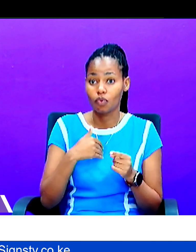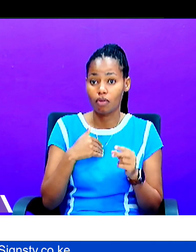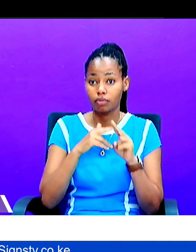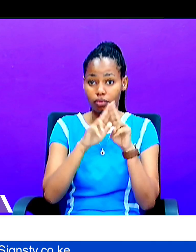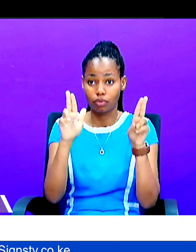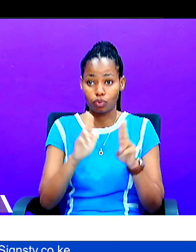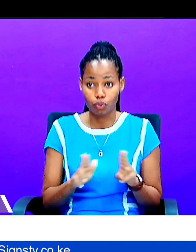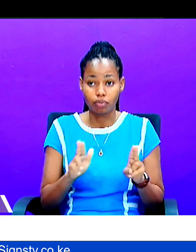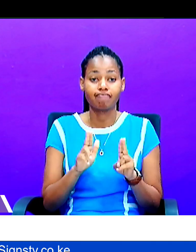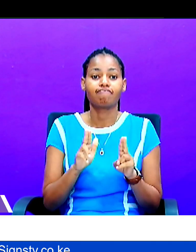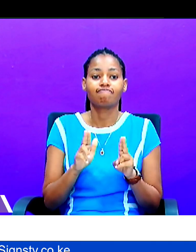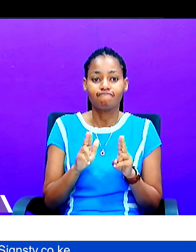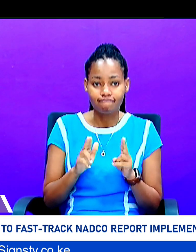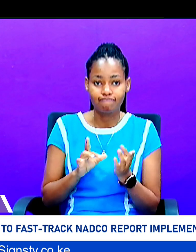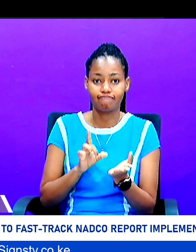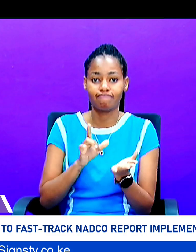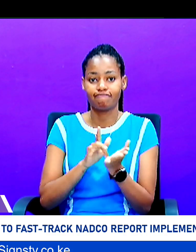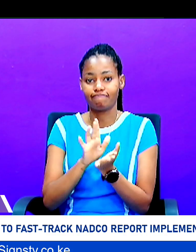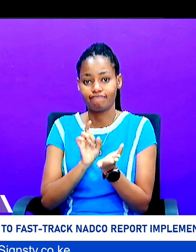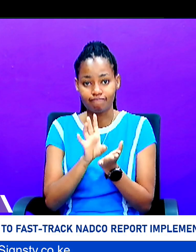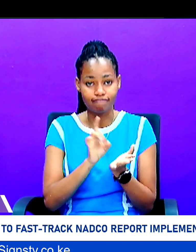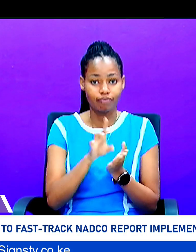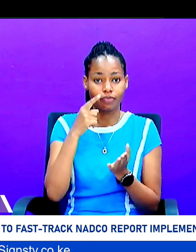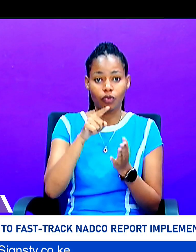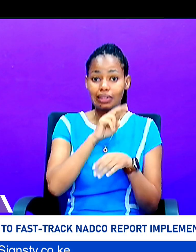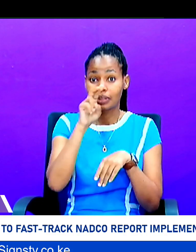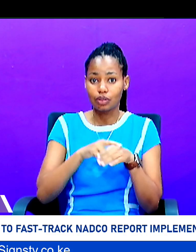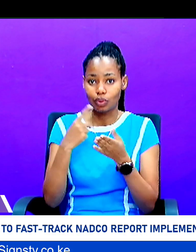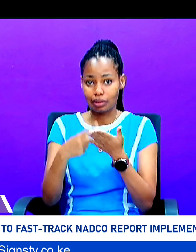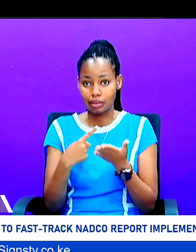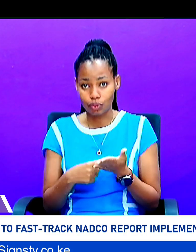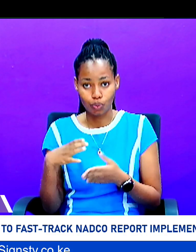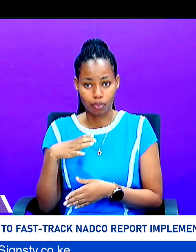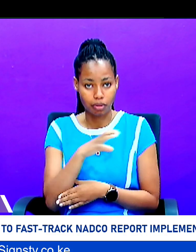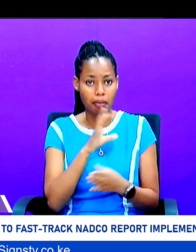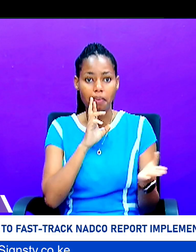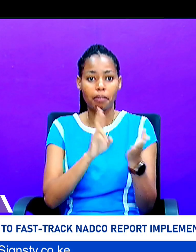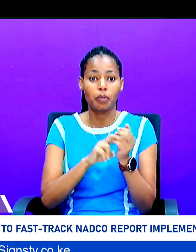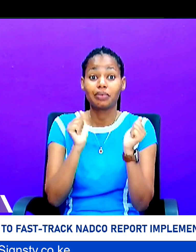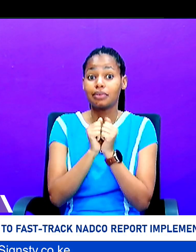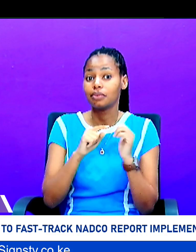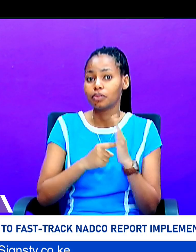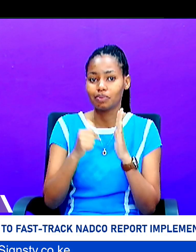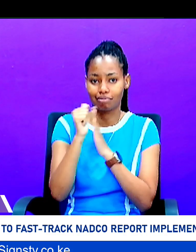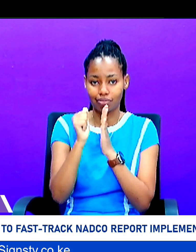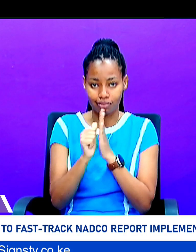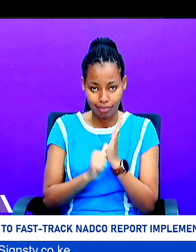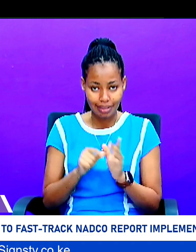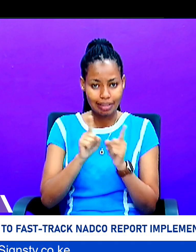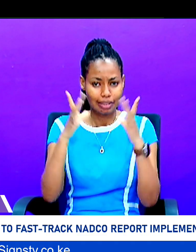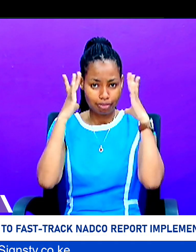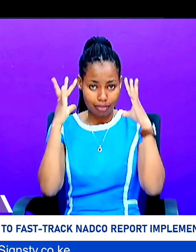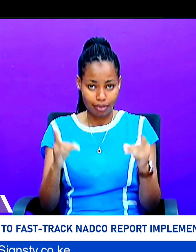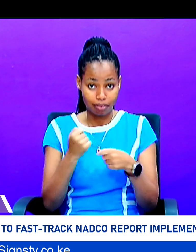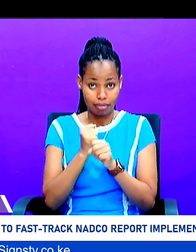The Joint Parliamentary Group of the United Democratic Alliance UDA and the Orange Democratic Movement ODM